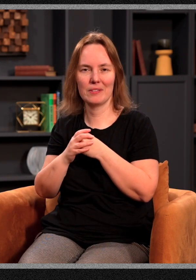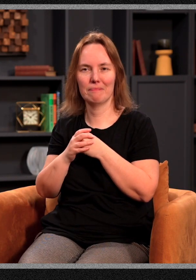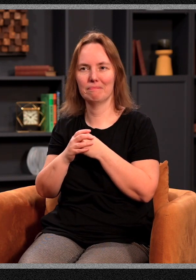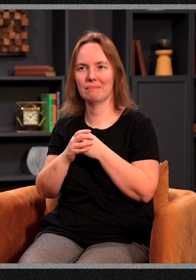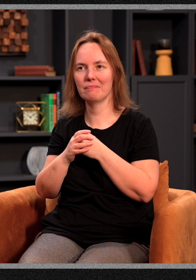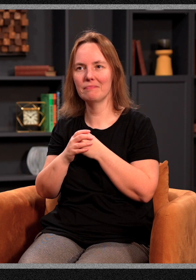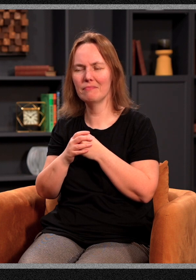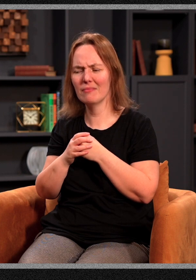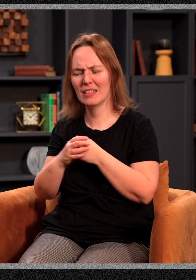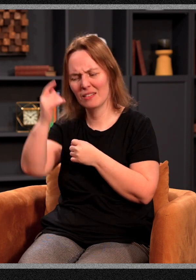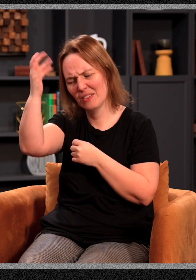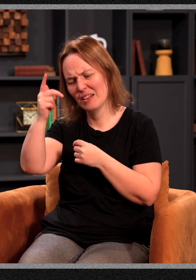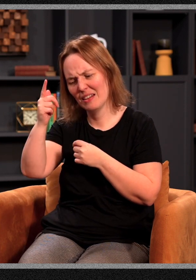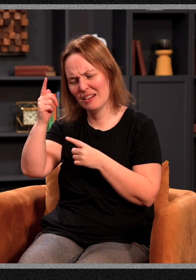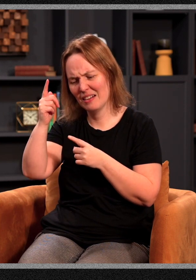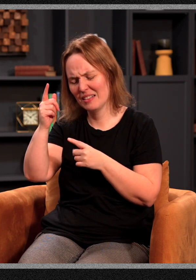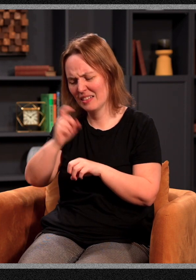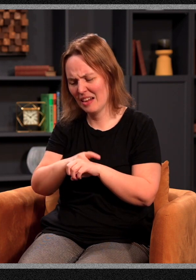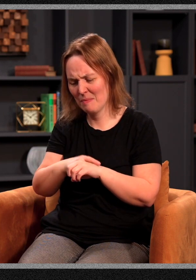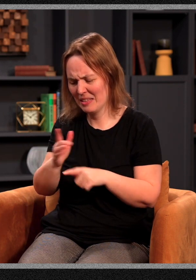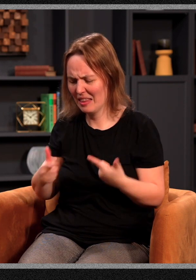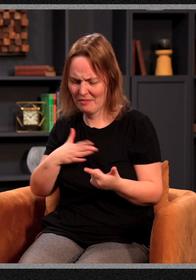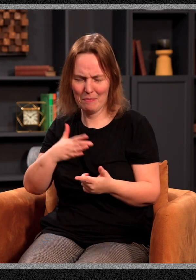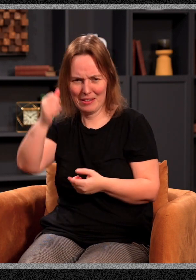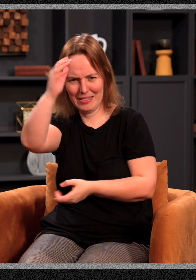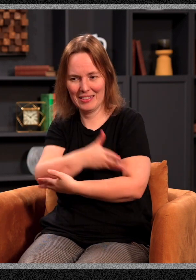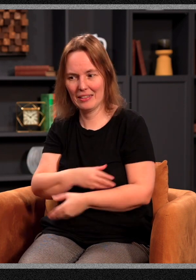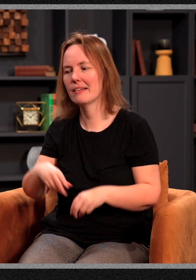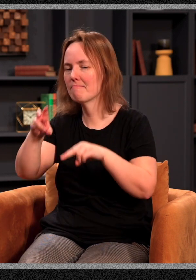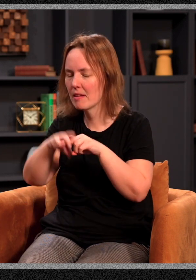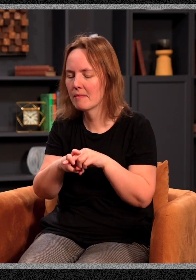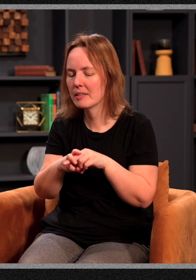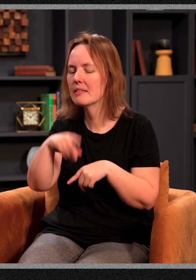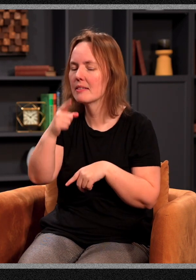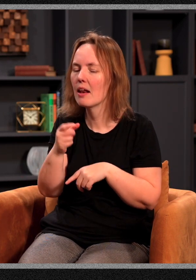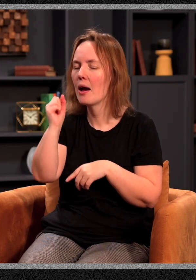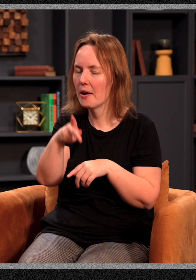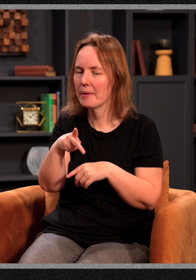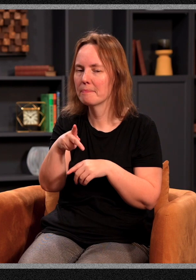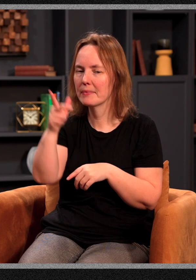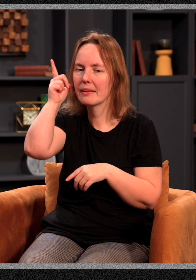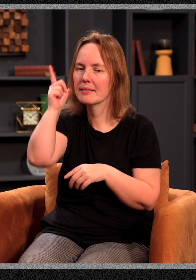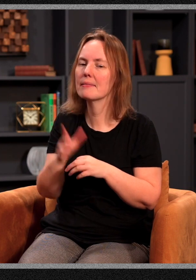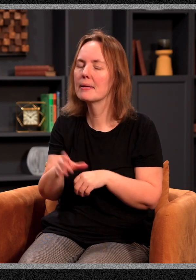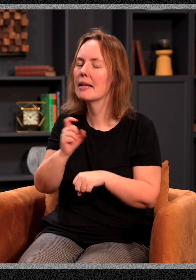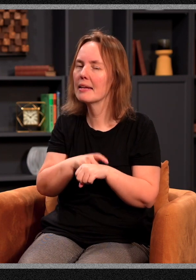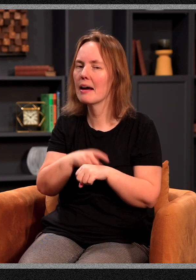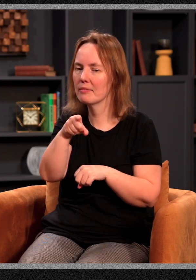But do you think at any point in the life of my sons that I had to set them down and say, okay, son, listen, it's time